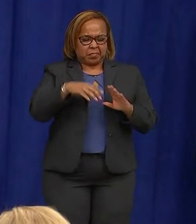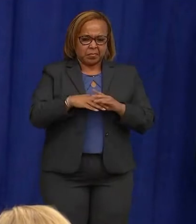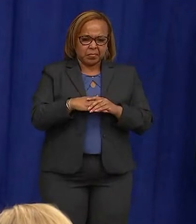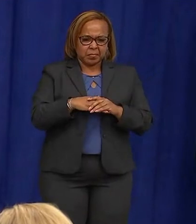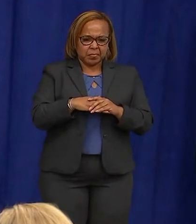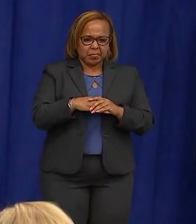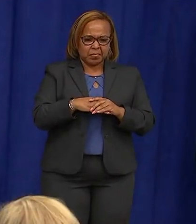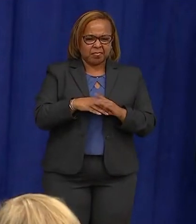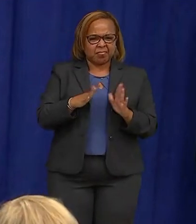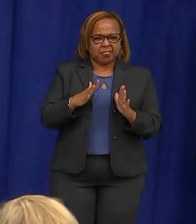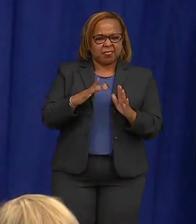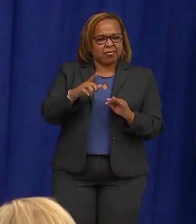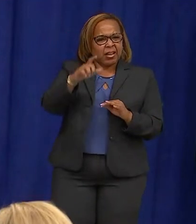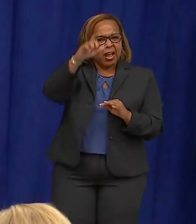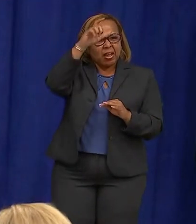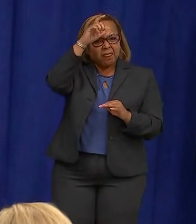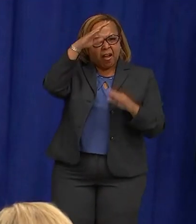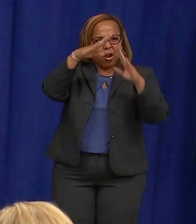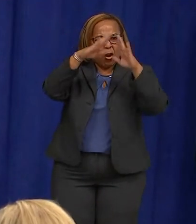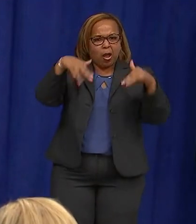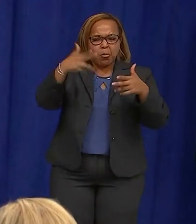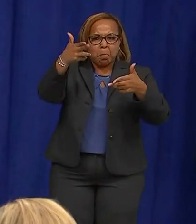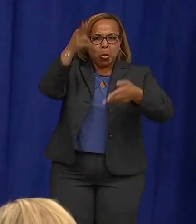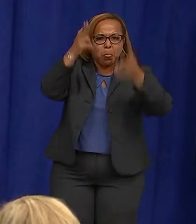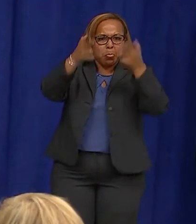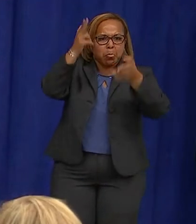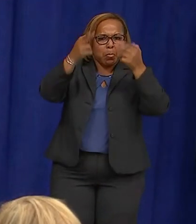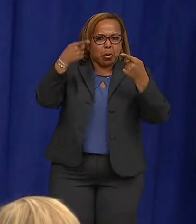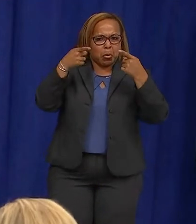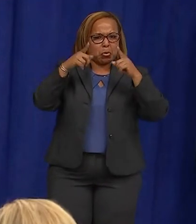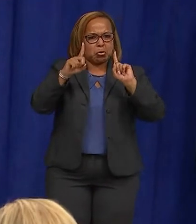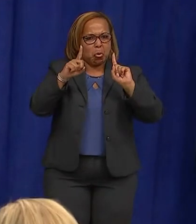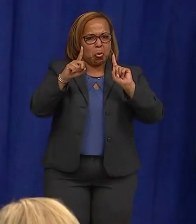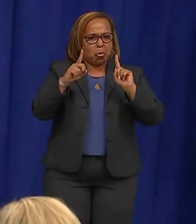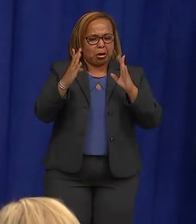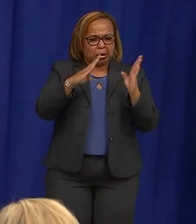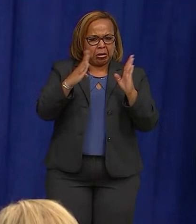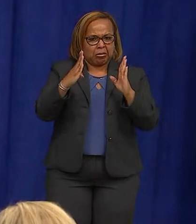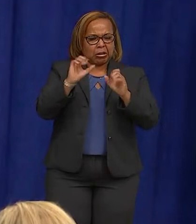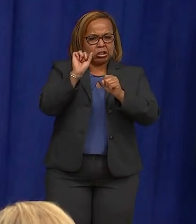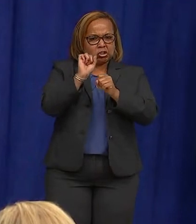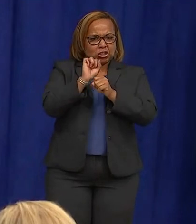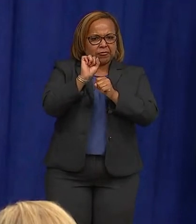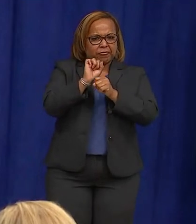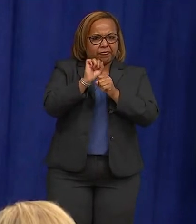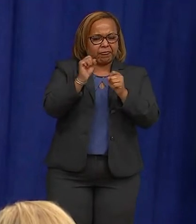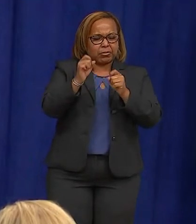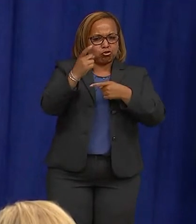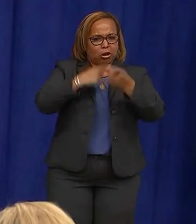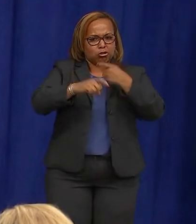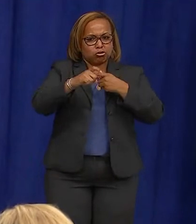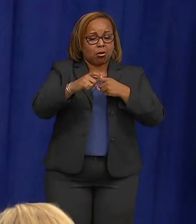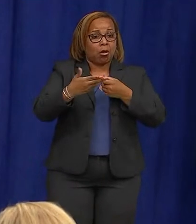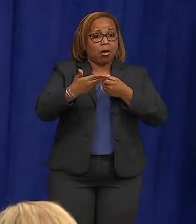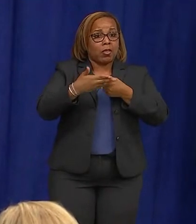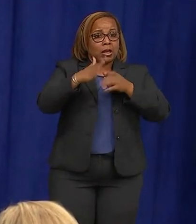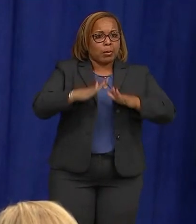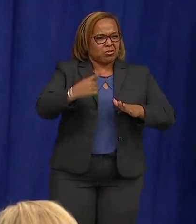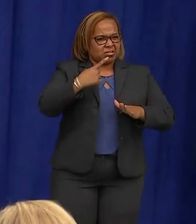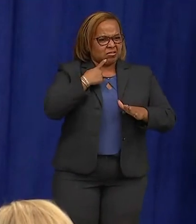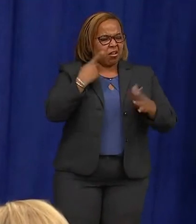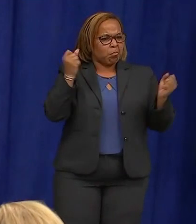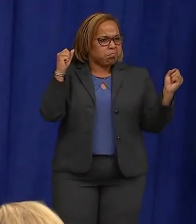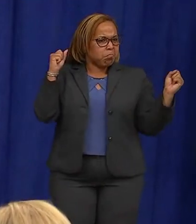a firehouse being hit with multiple bullets during a Yes. shift change. And the neighbors are reporting large gatherings